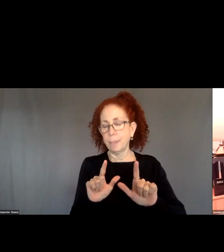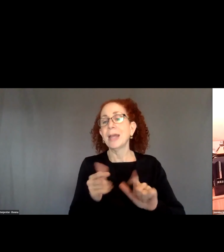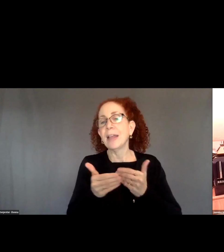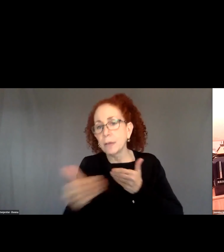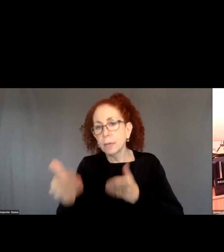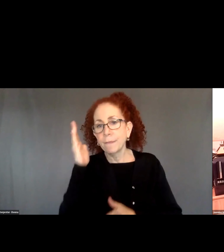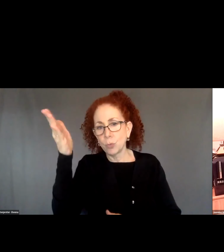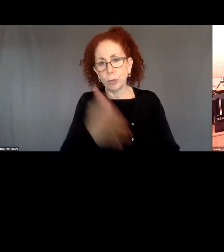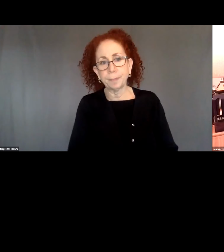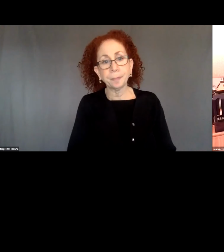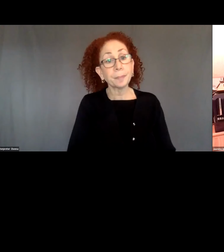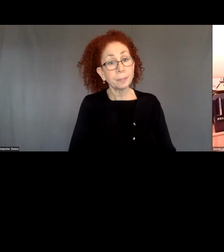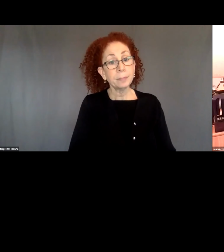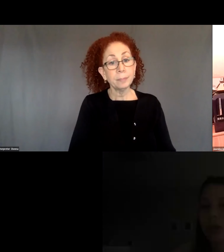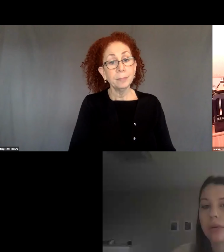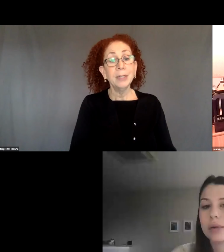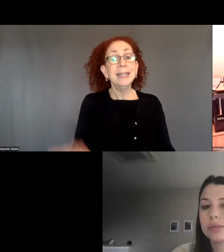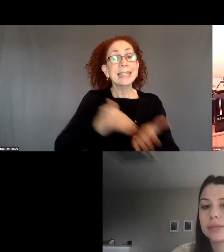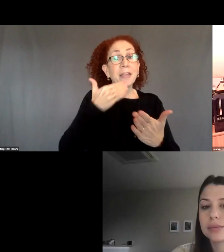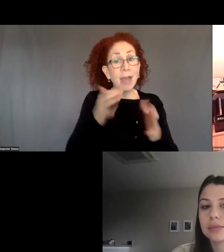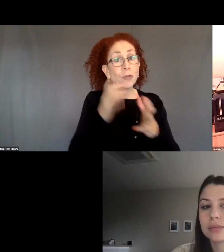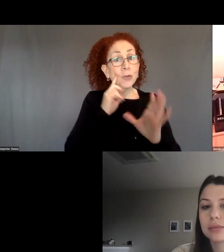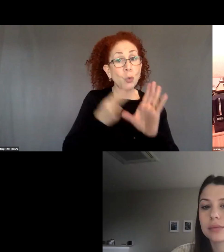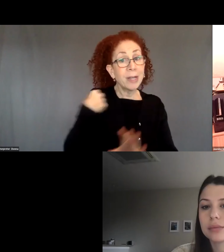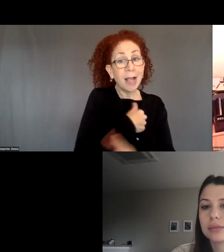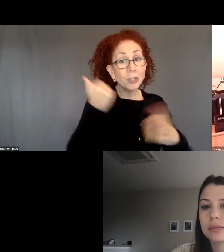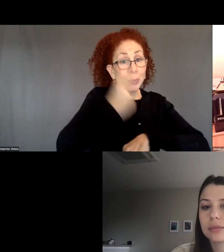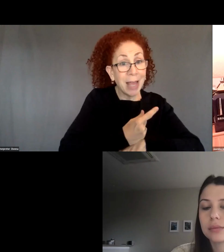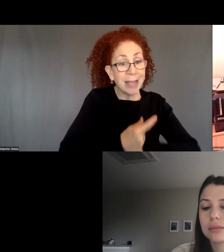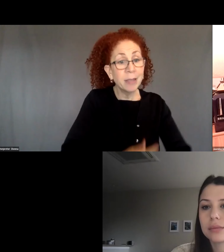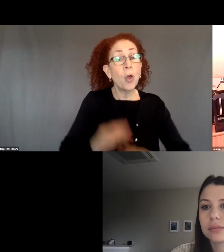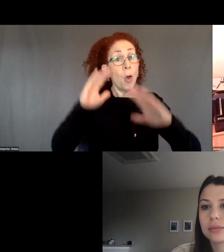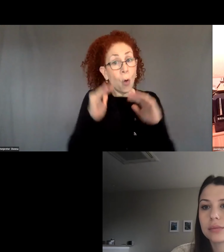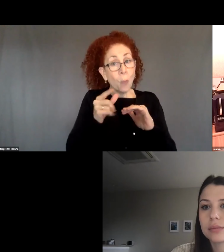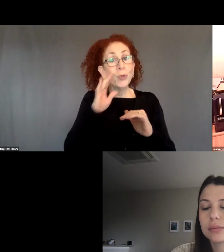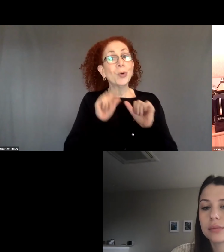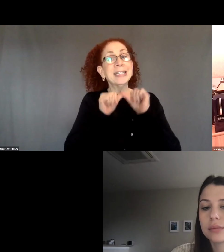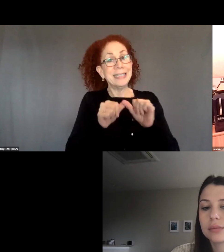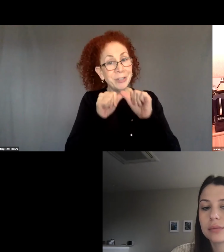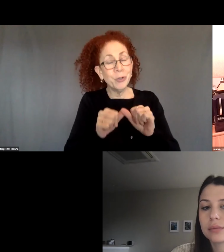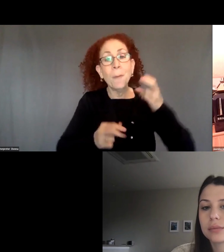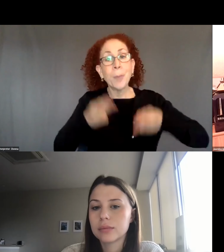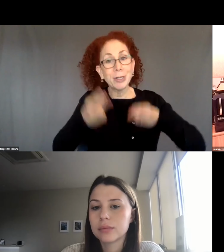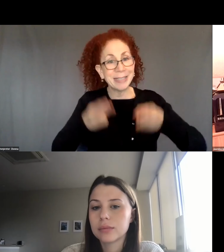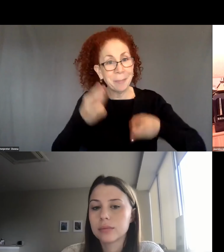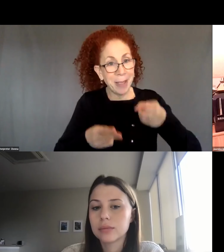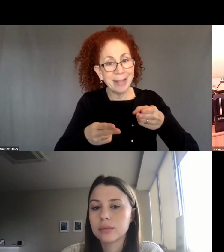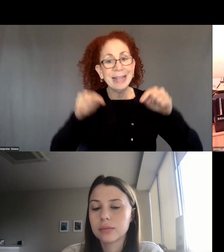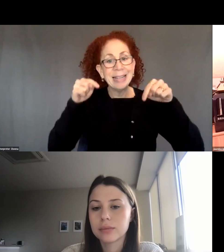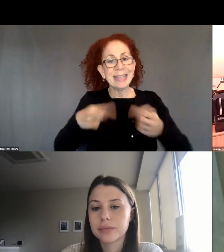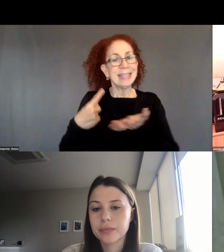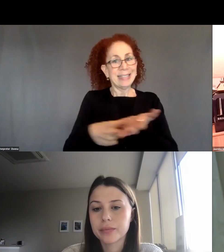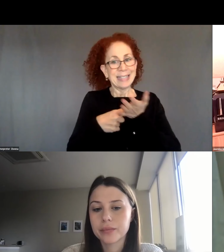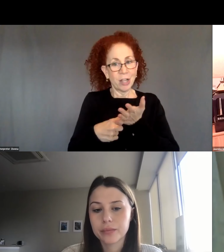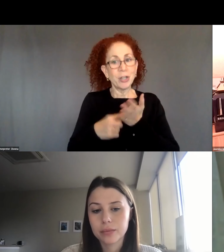forward? Once again, thank you for joining us today, and we hope that you will continue to participate in these discussions